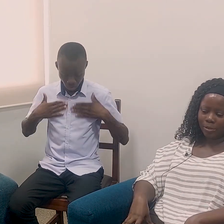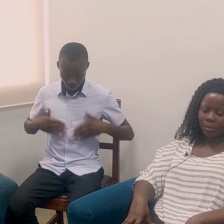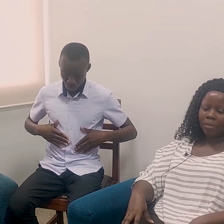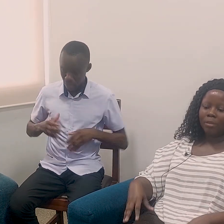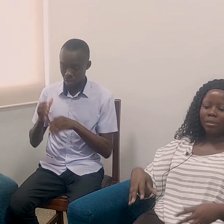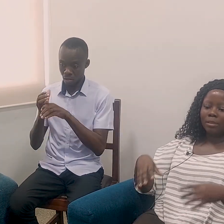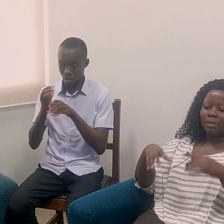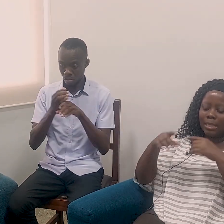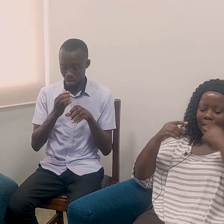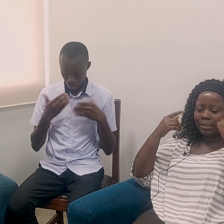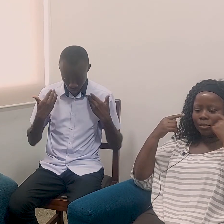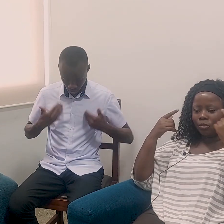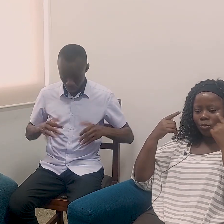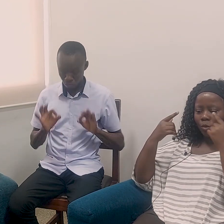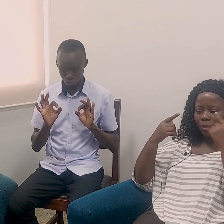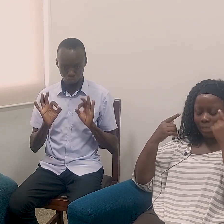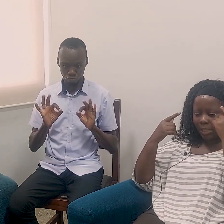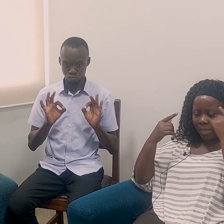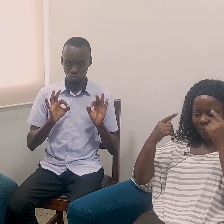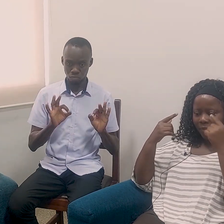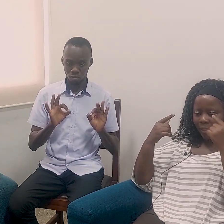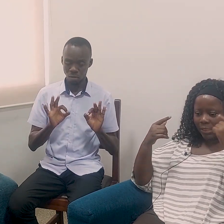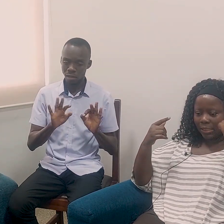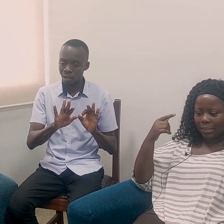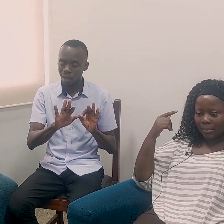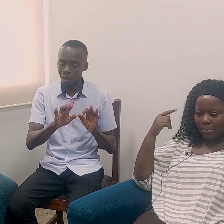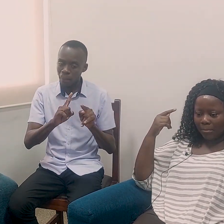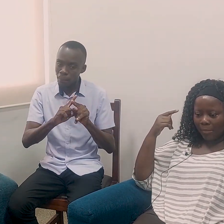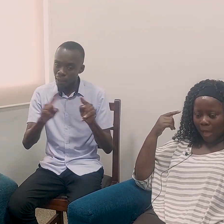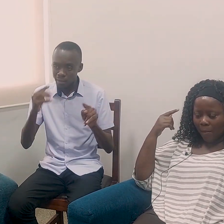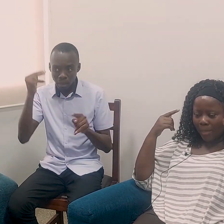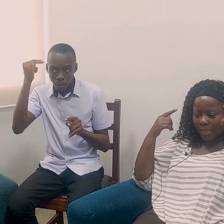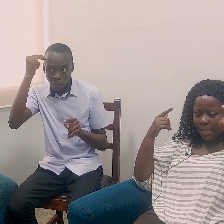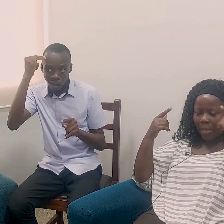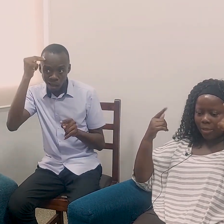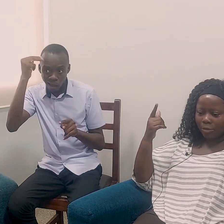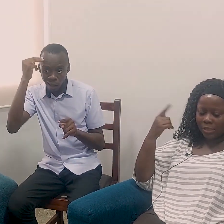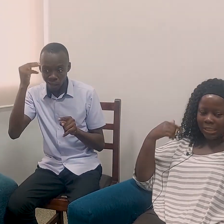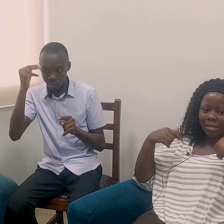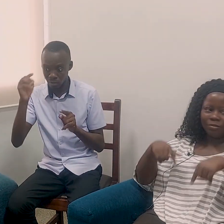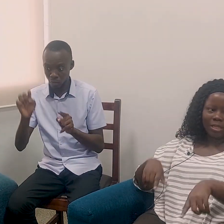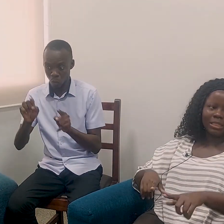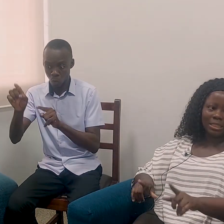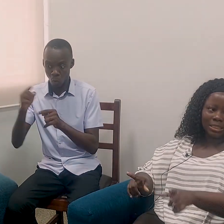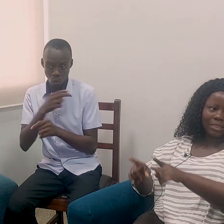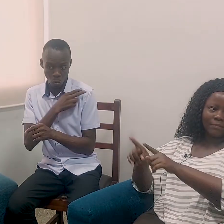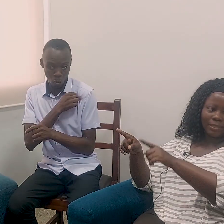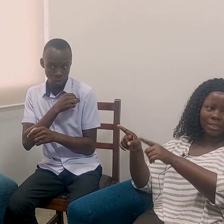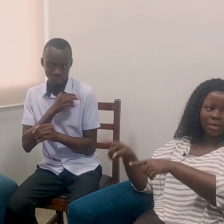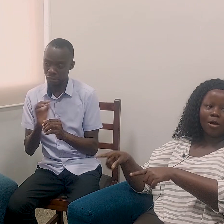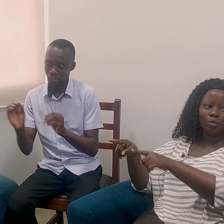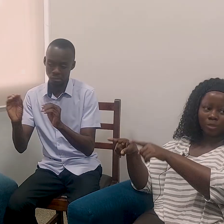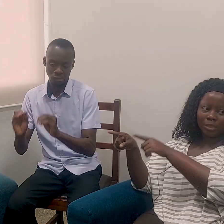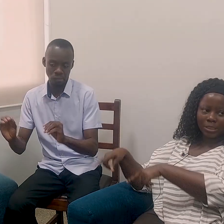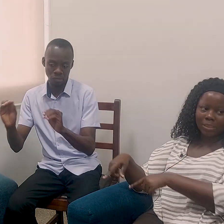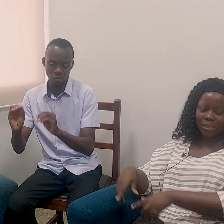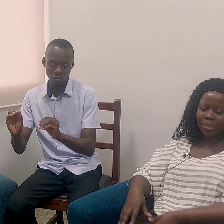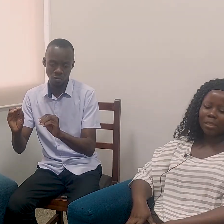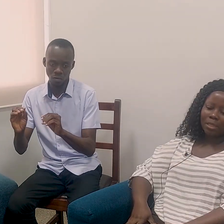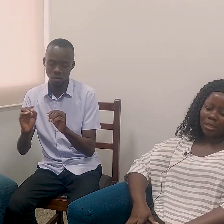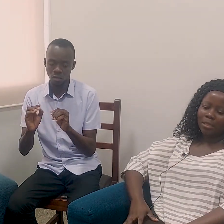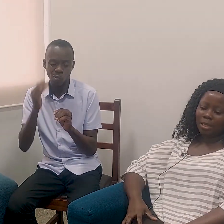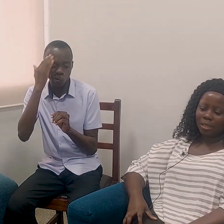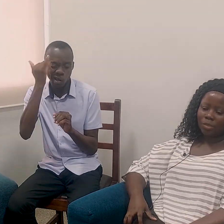health than to consider the fact that our mental health generates these physical